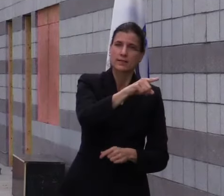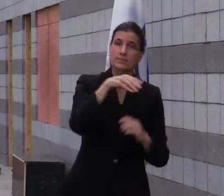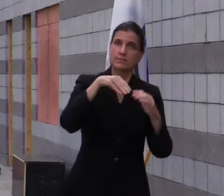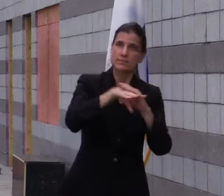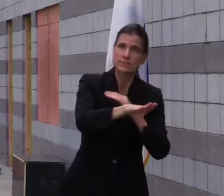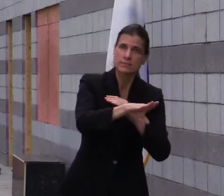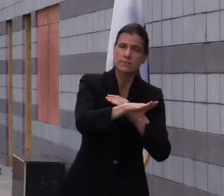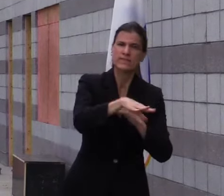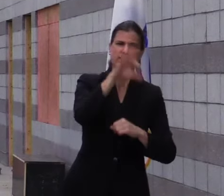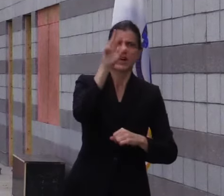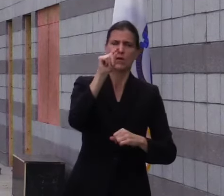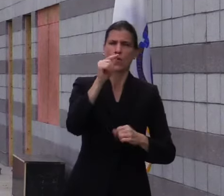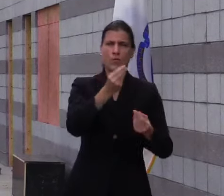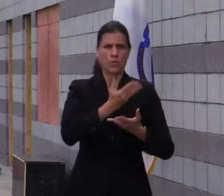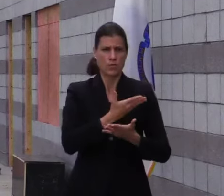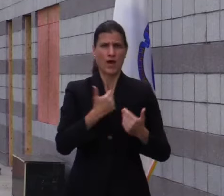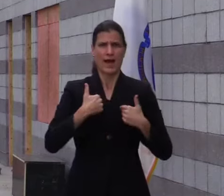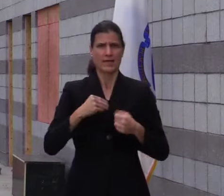about